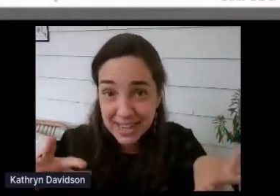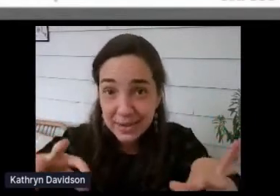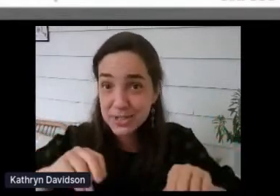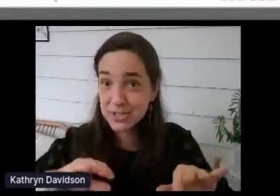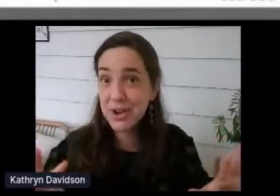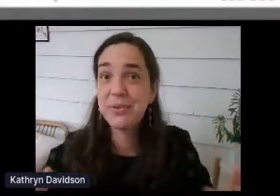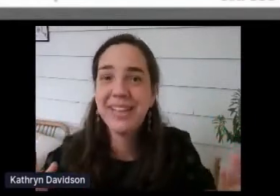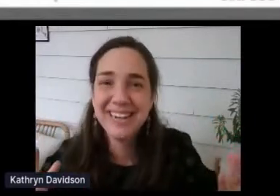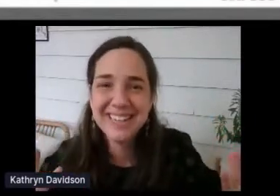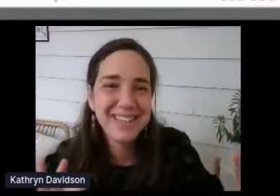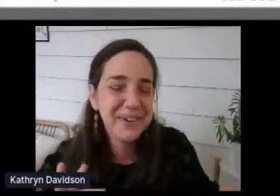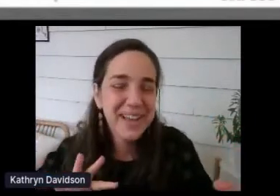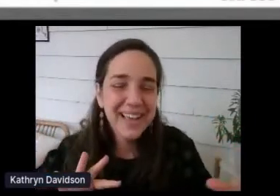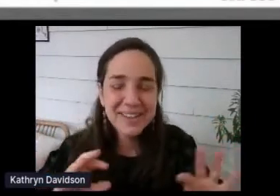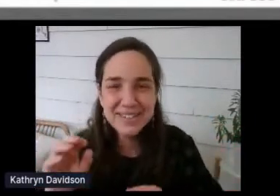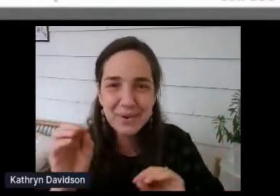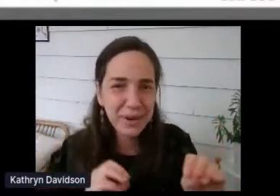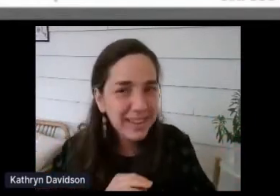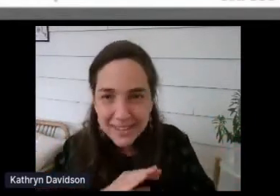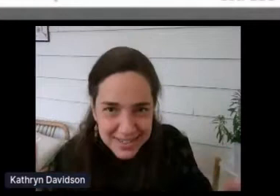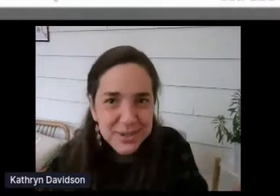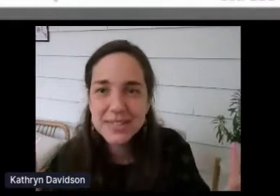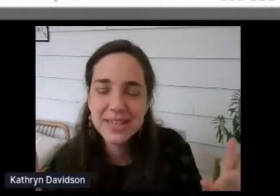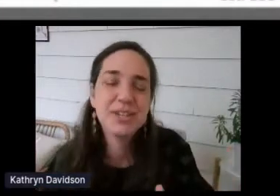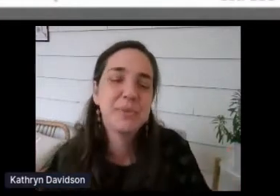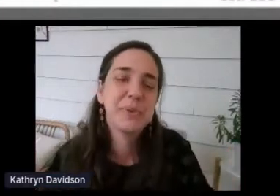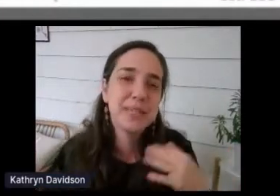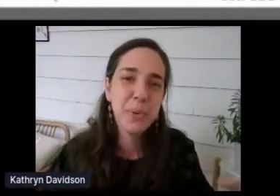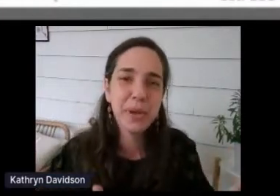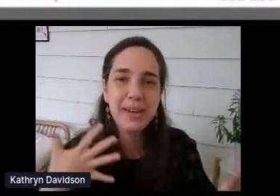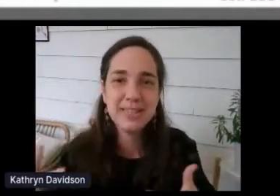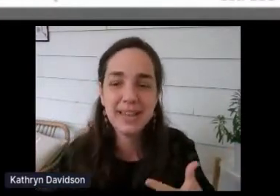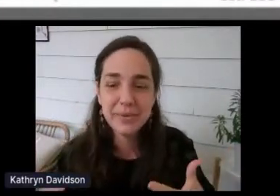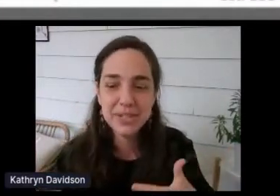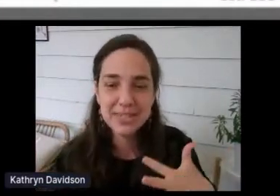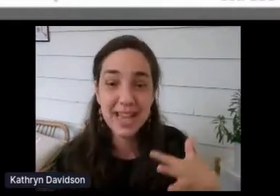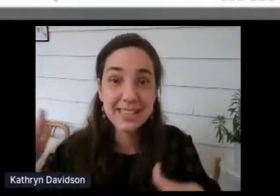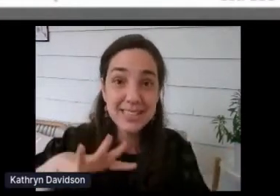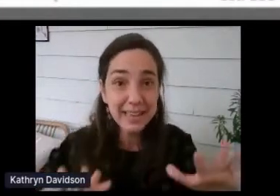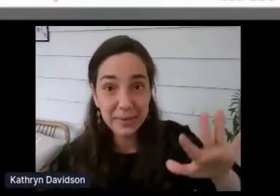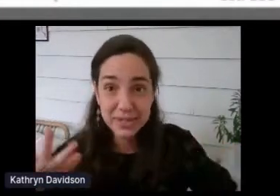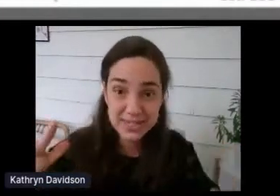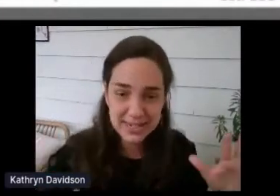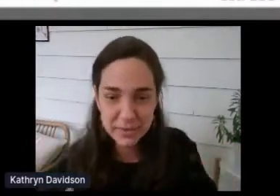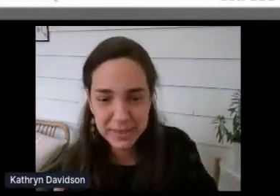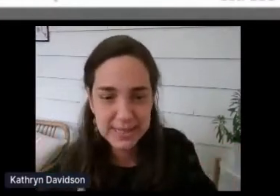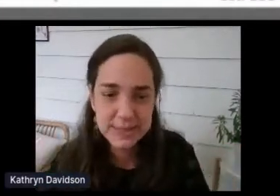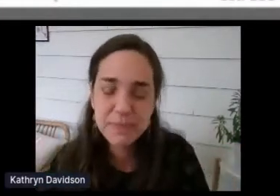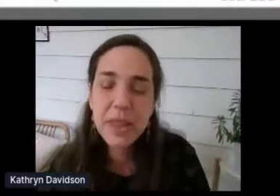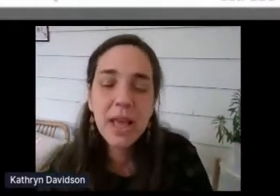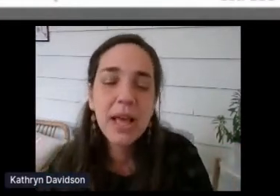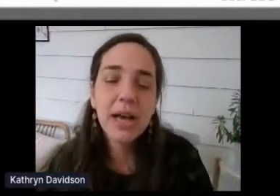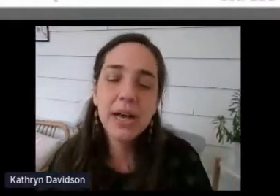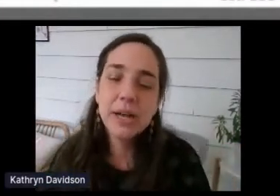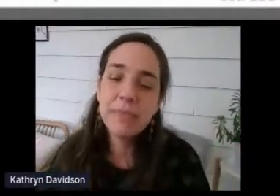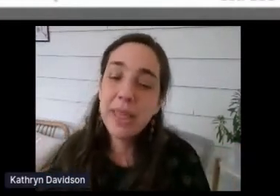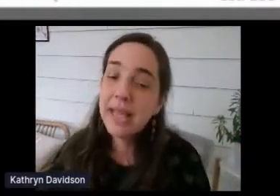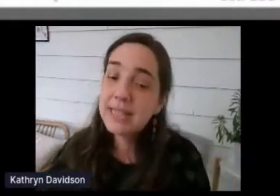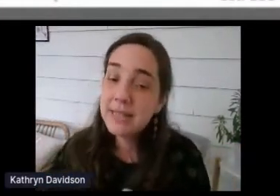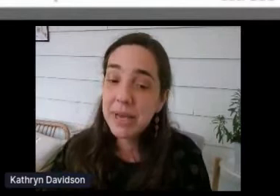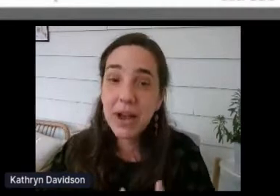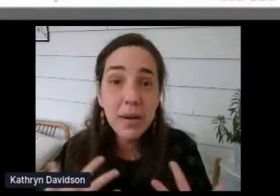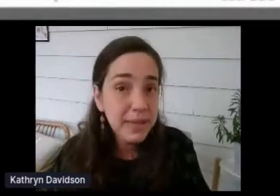English, the sign languages are unrelated. So there's a clear dissociation between spoken and sign languages in different places.